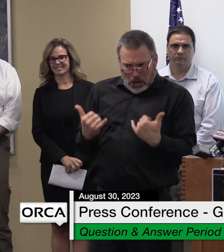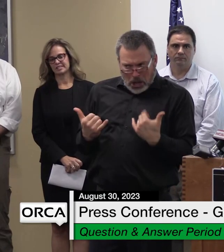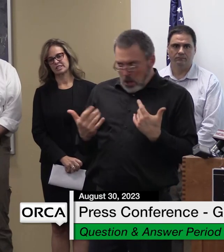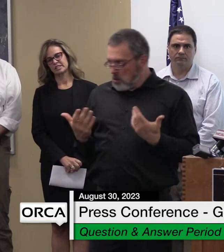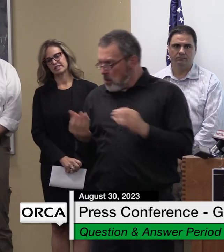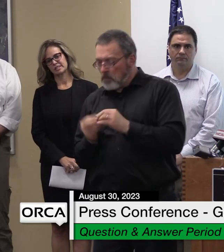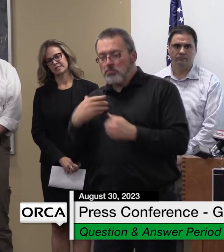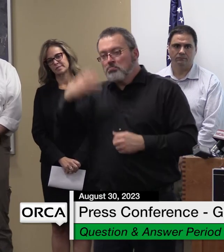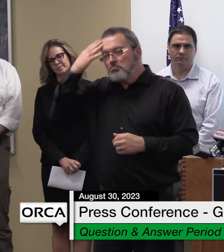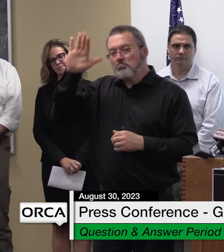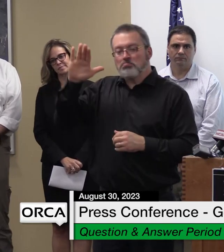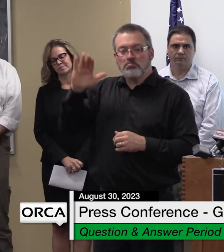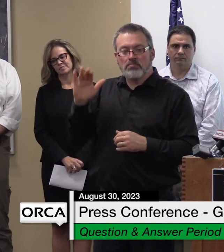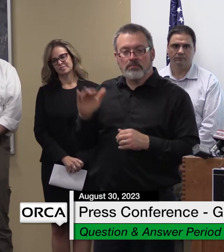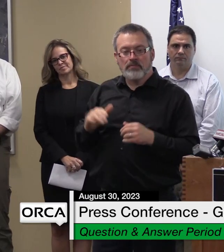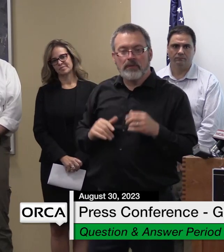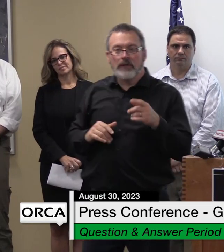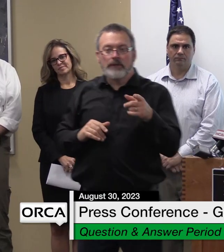doing a